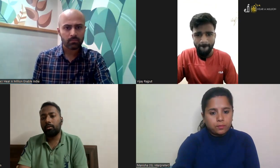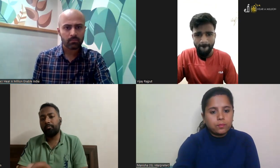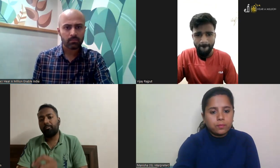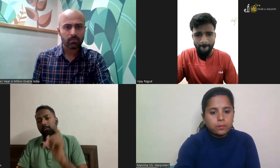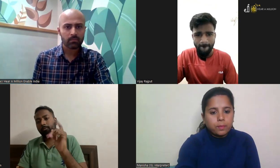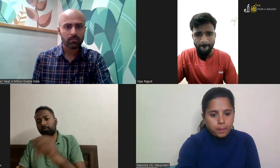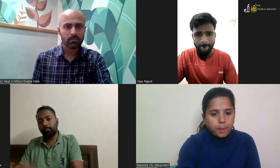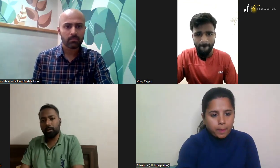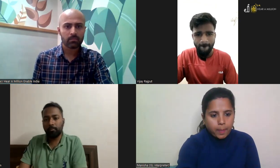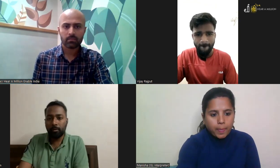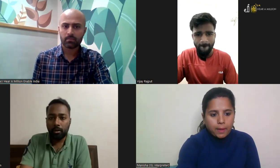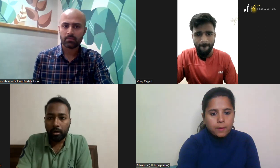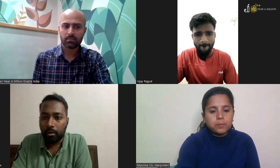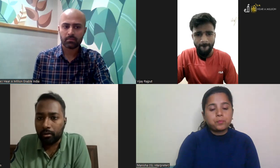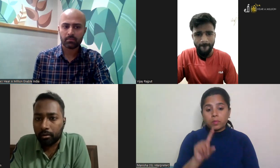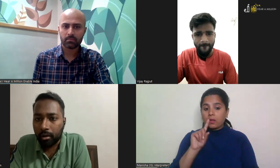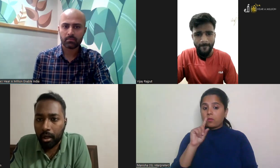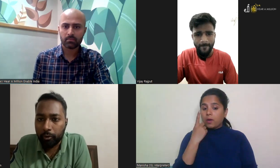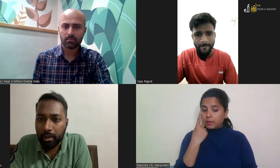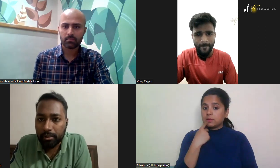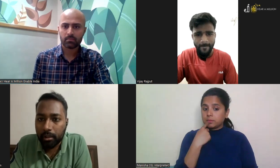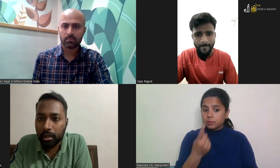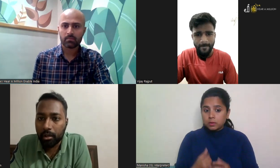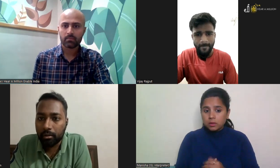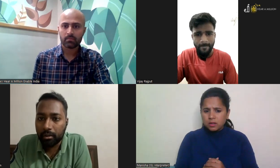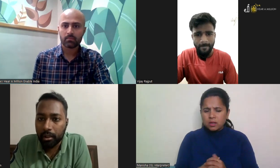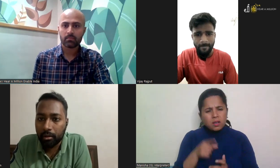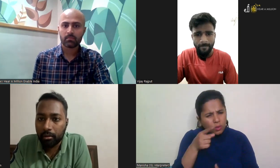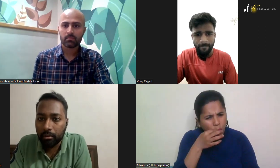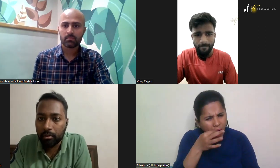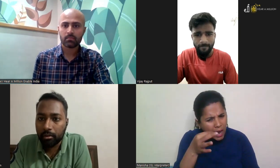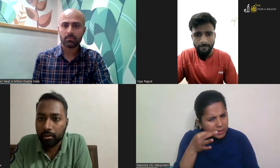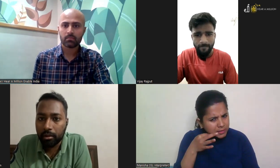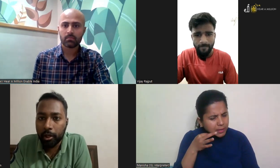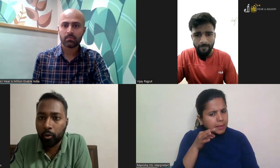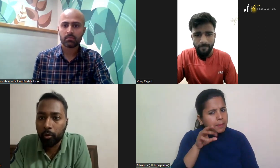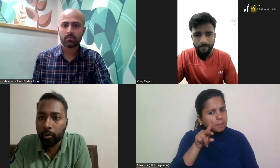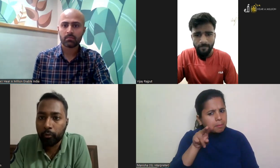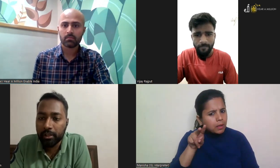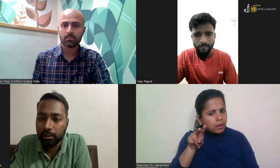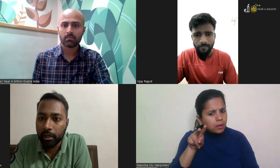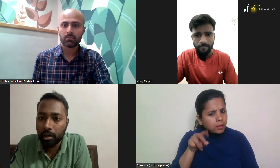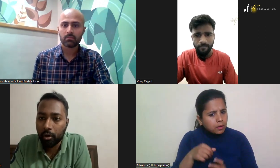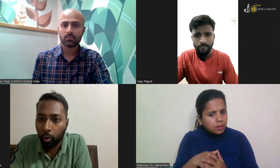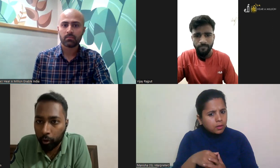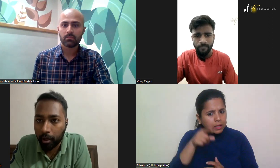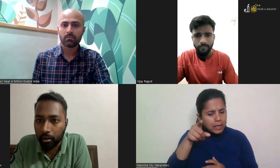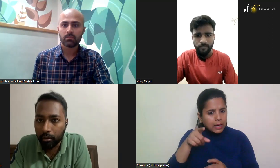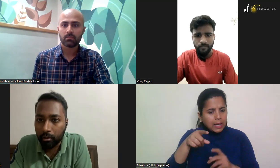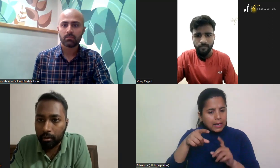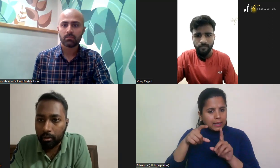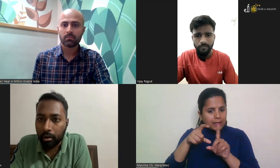use. First of all, madam, are you asking that they gone to district